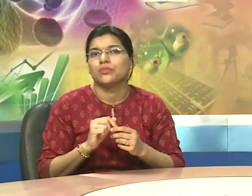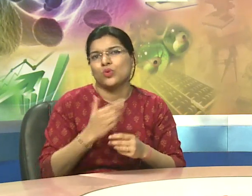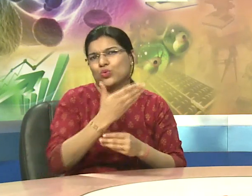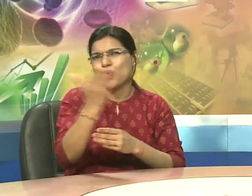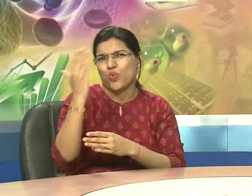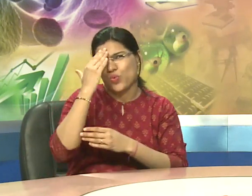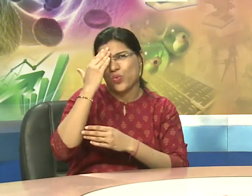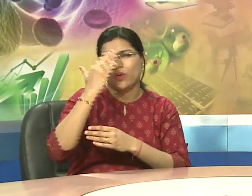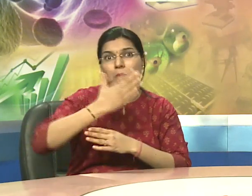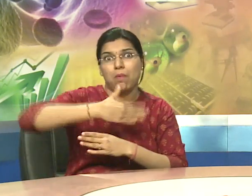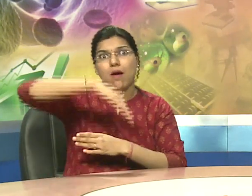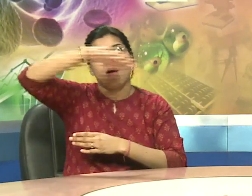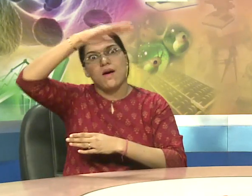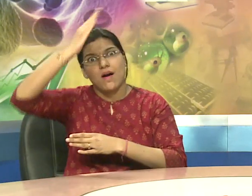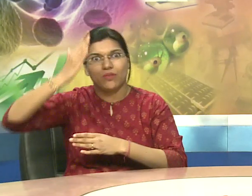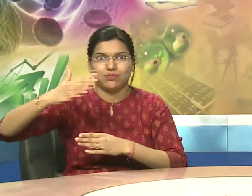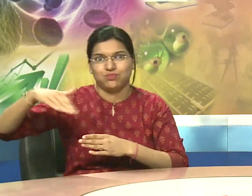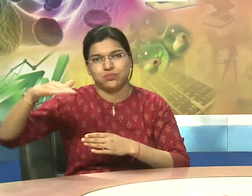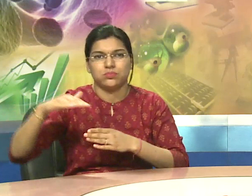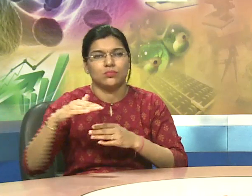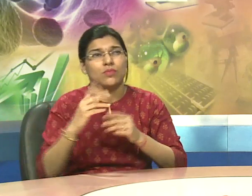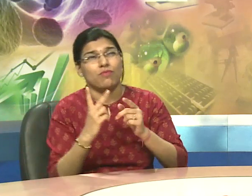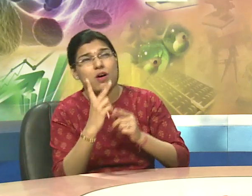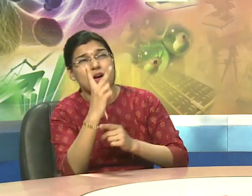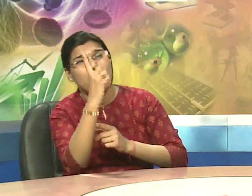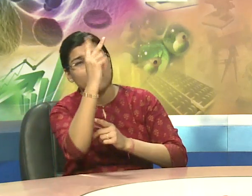It has many uses. As you all know, in mountains,